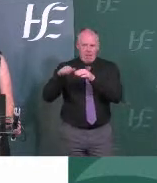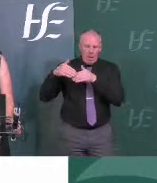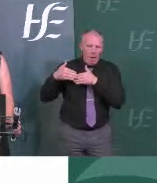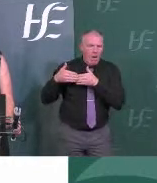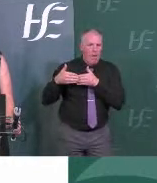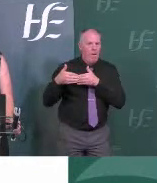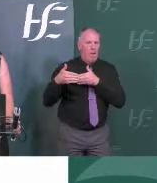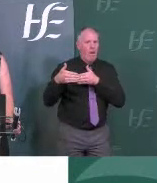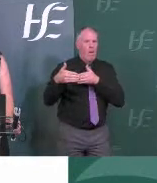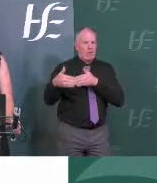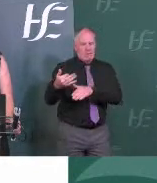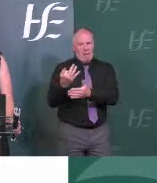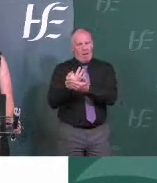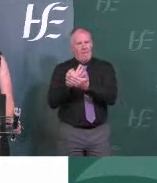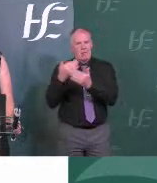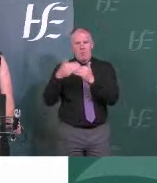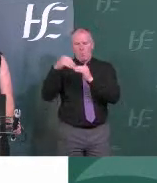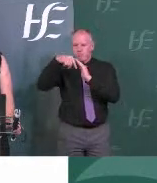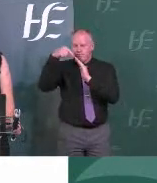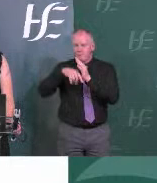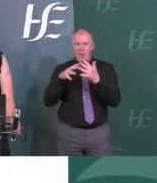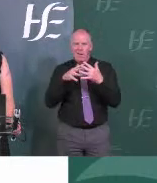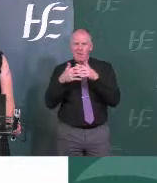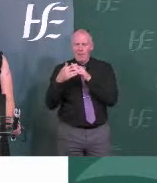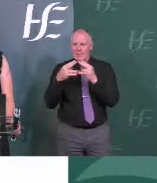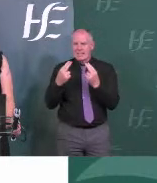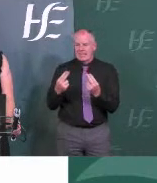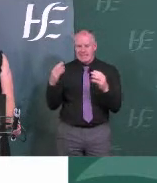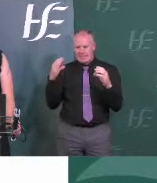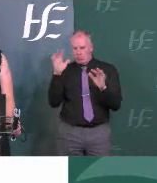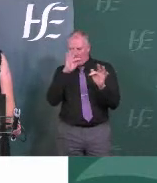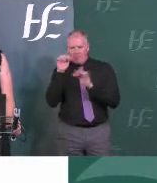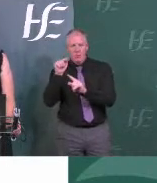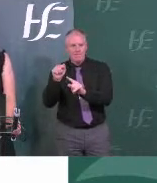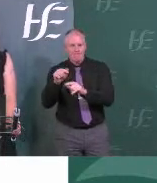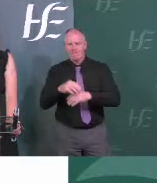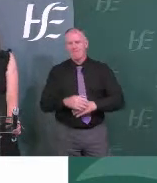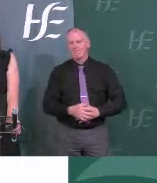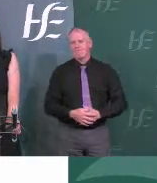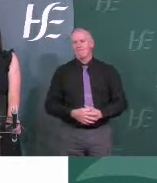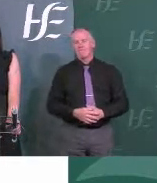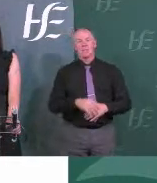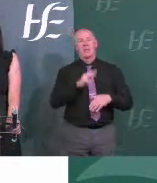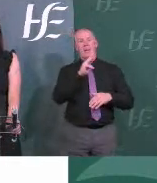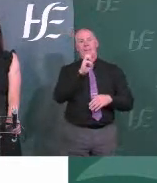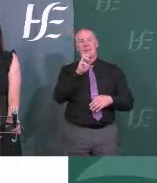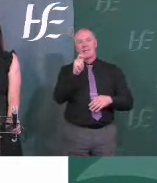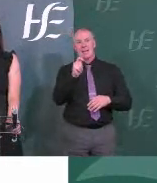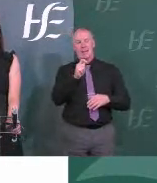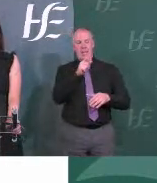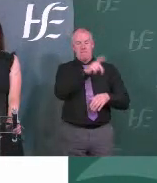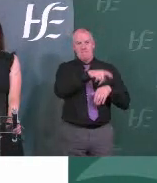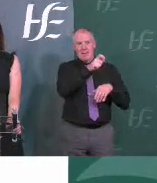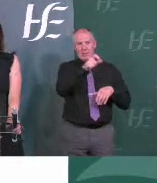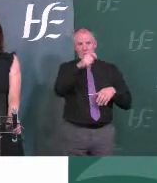system and often have more complex care needs. Our patient experience time, we can see that it's 1.3% down on the same period